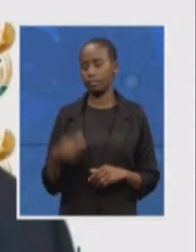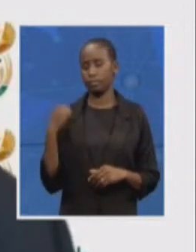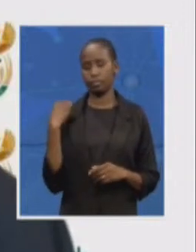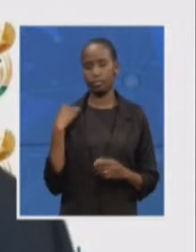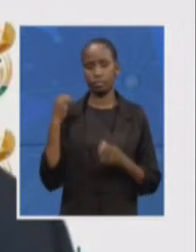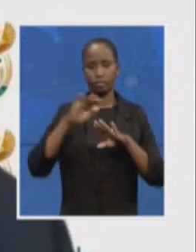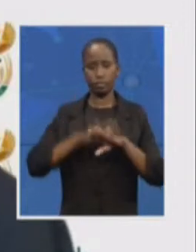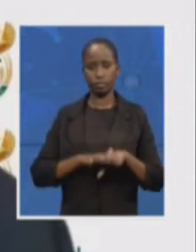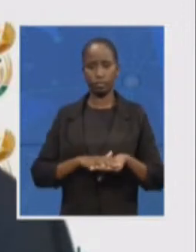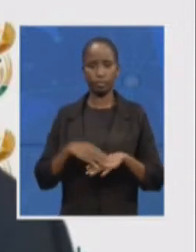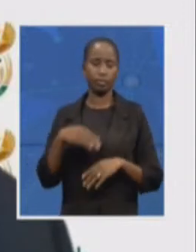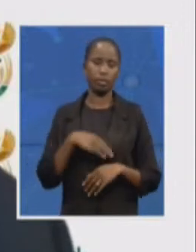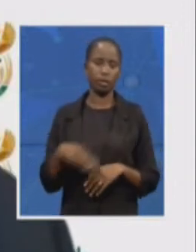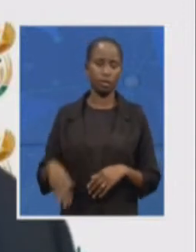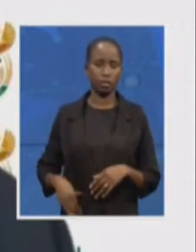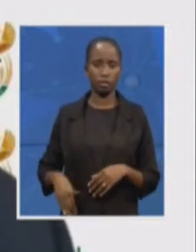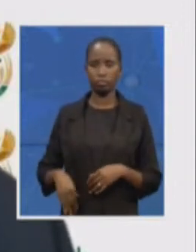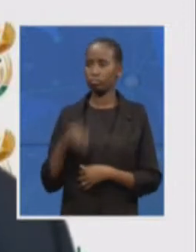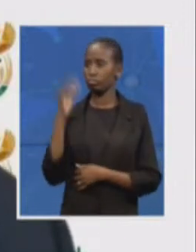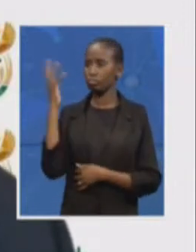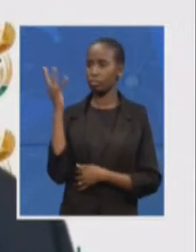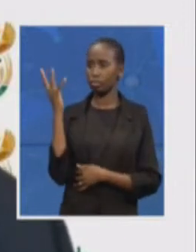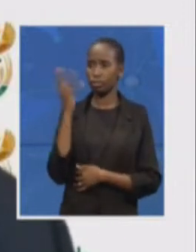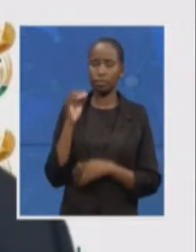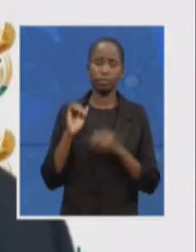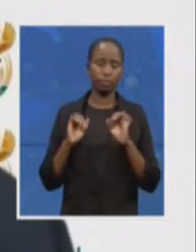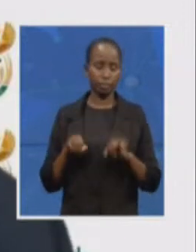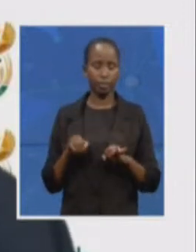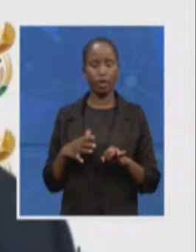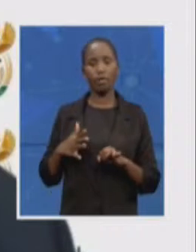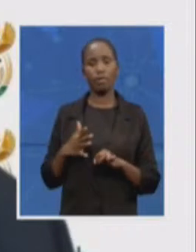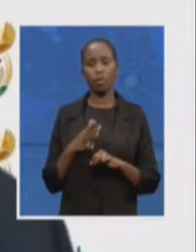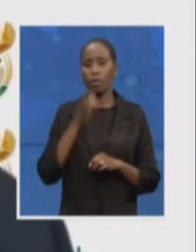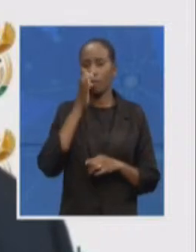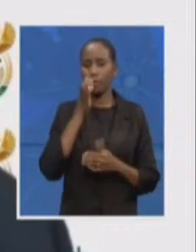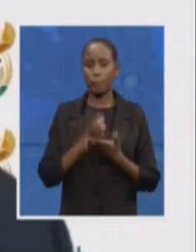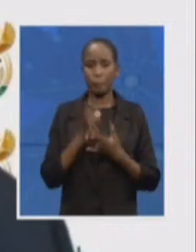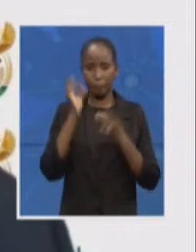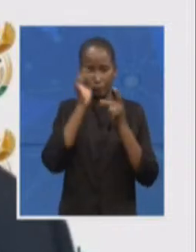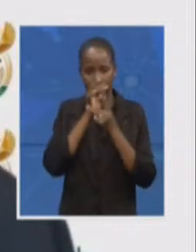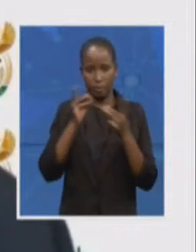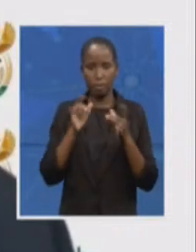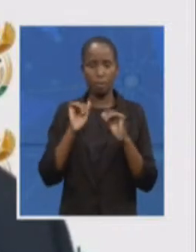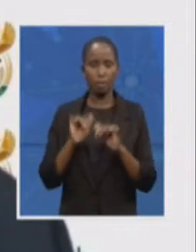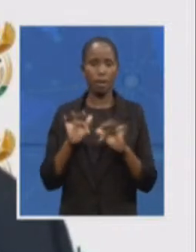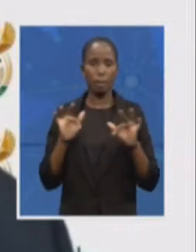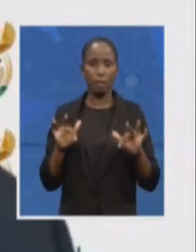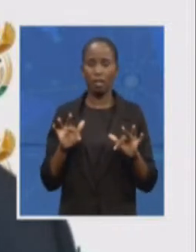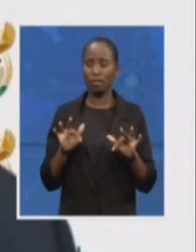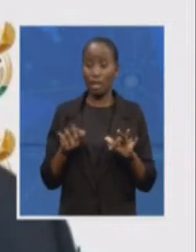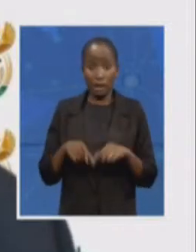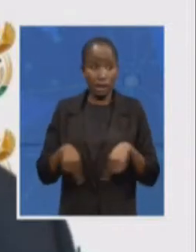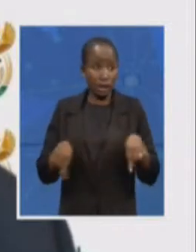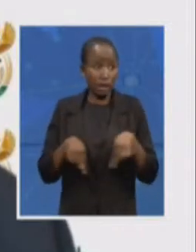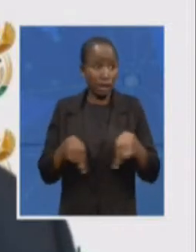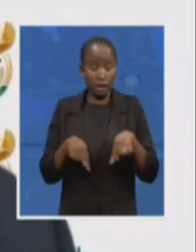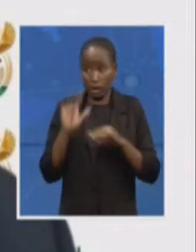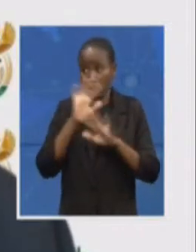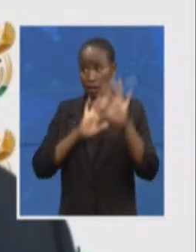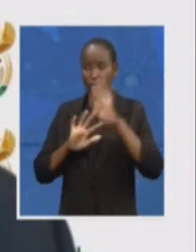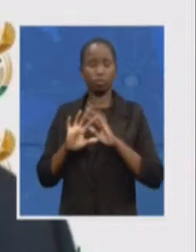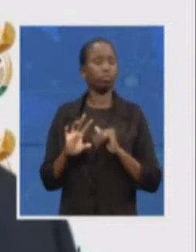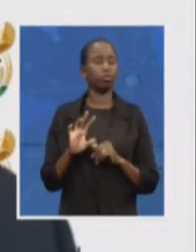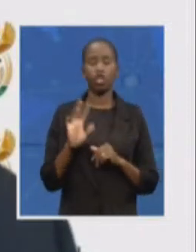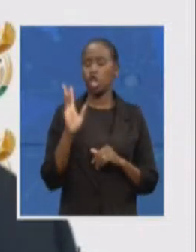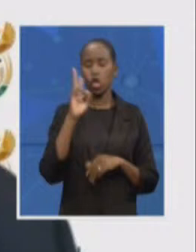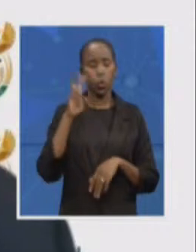to all South Africans that there is absolutely no need to panic. We Recording in that, progress. There is